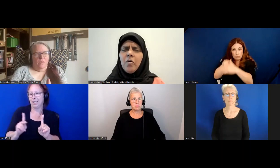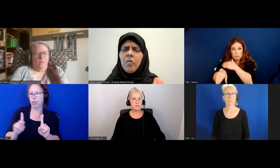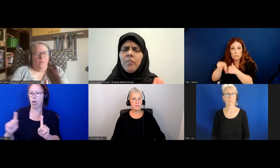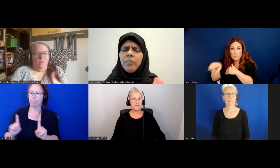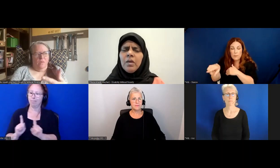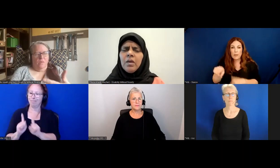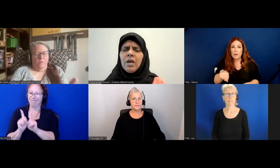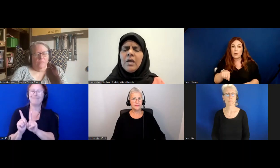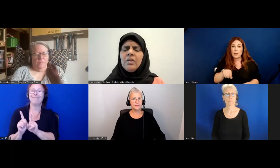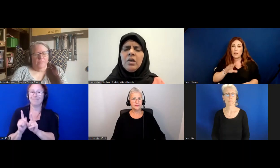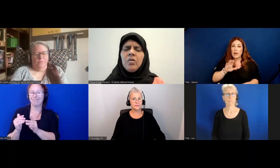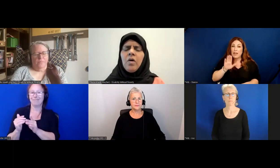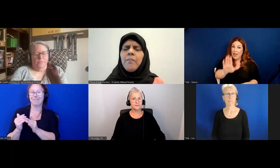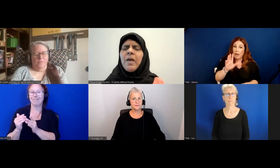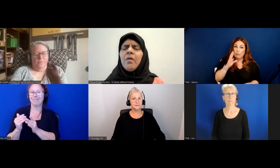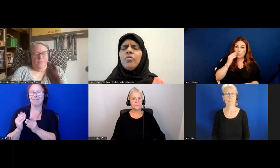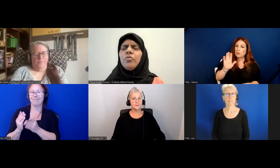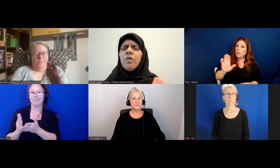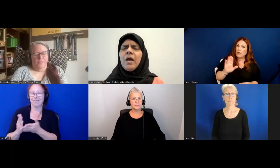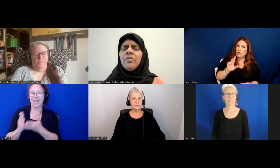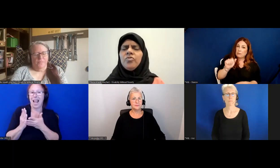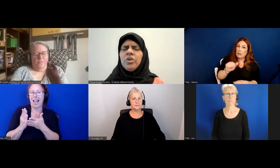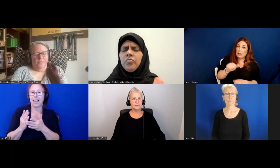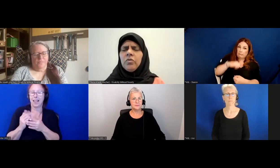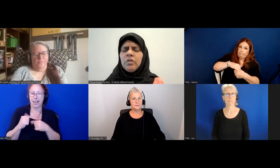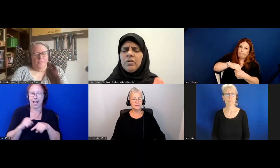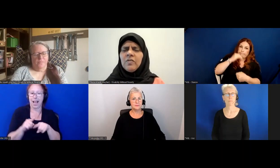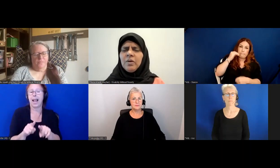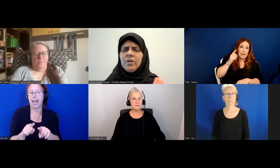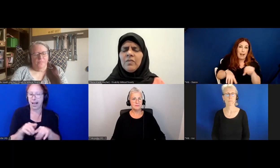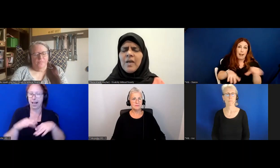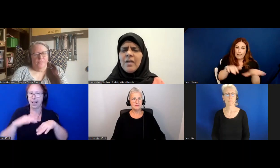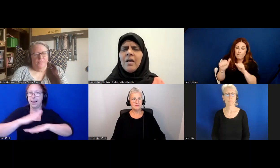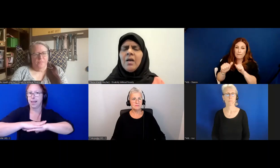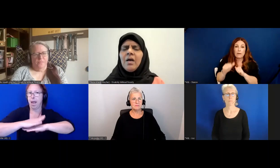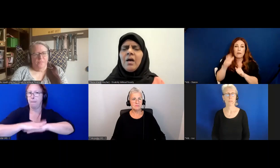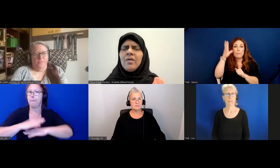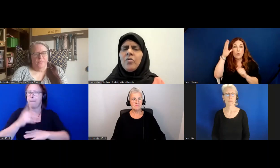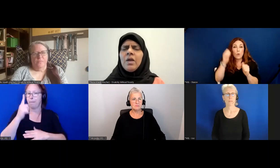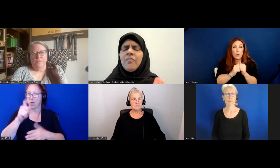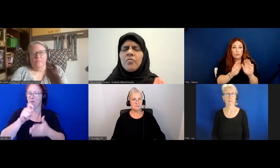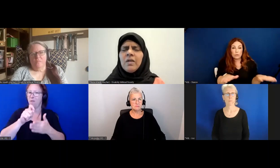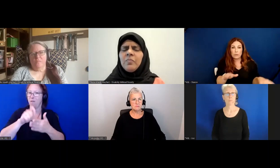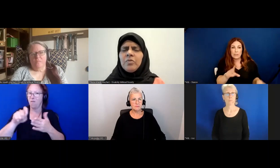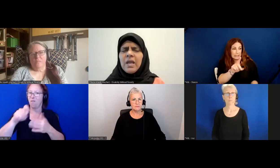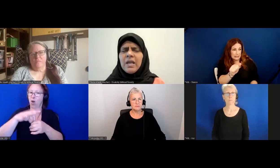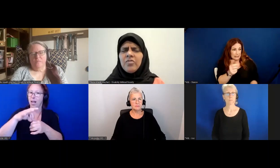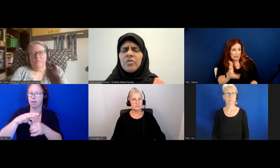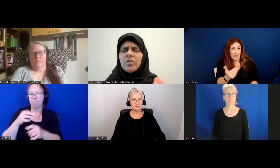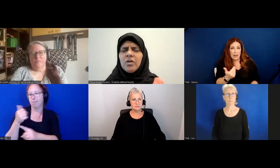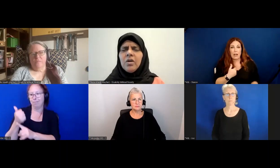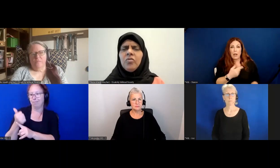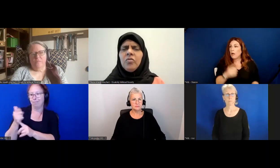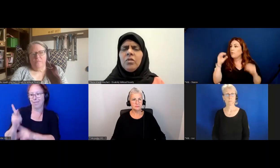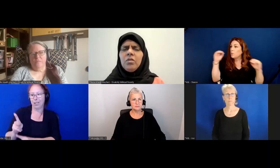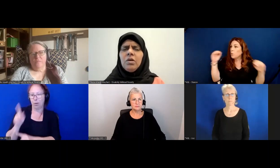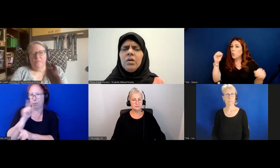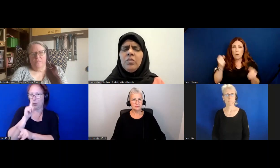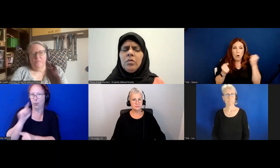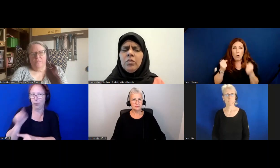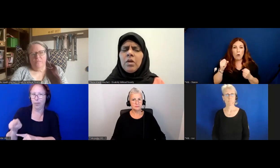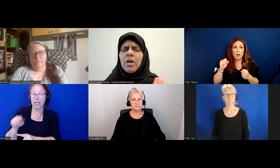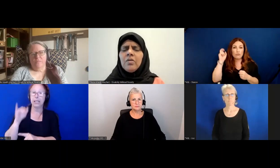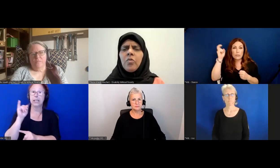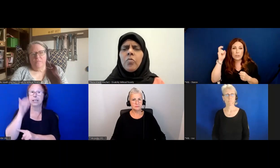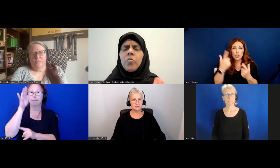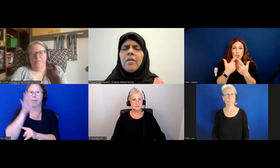leave home. And, a parent who had children with disabilities said, I don't have transportation. So